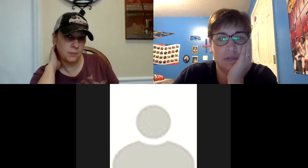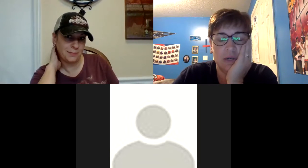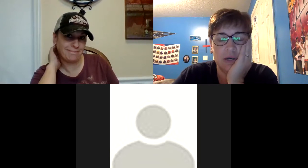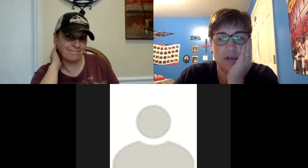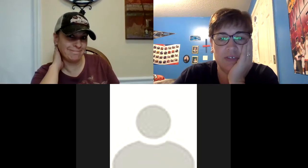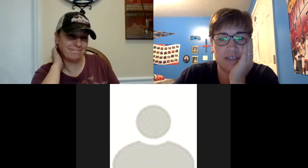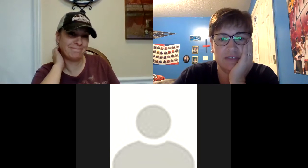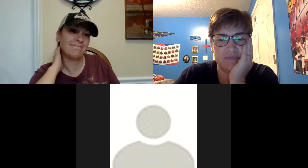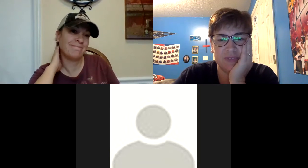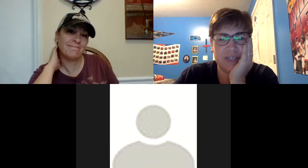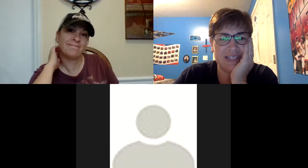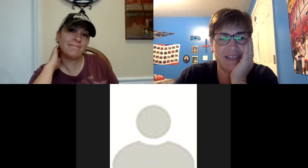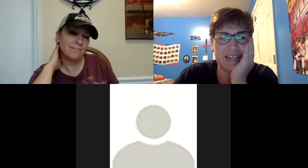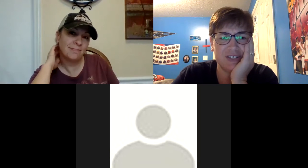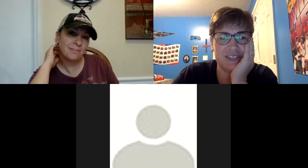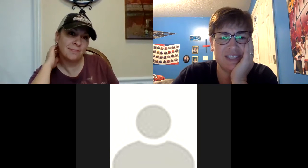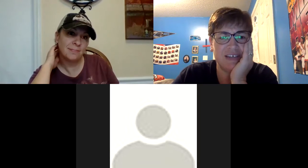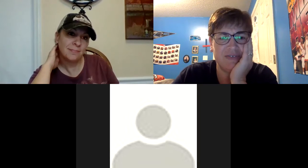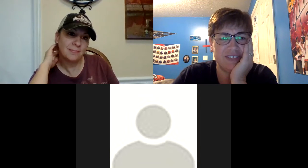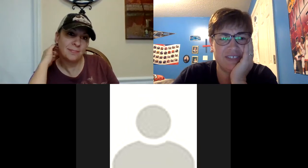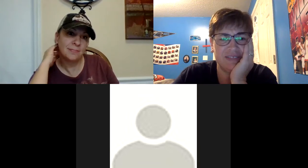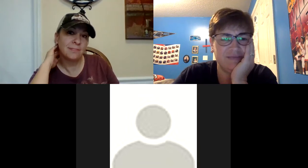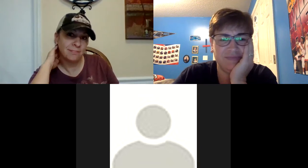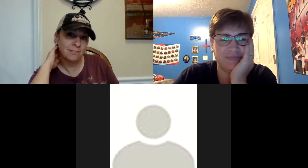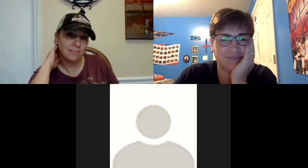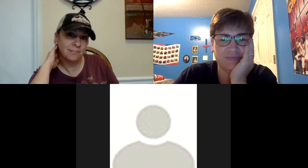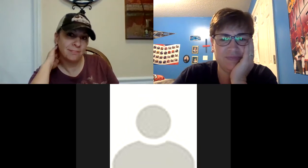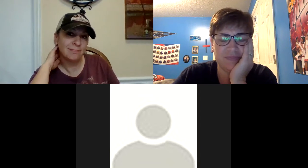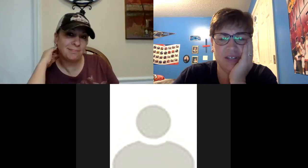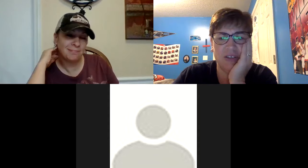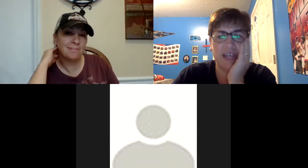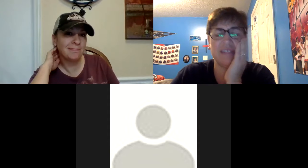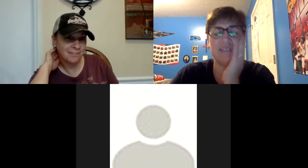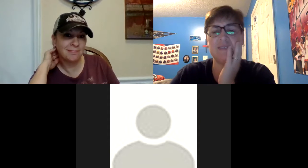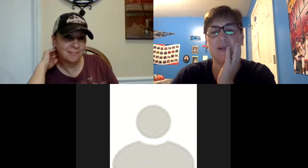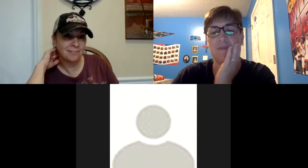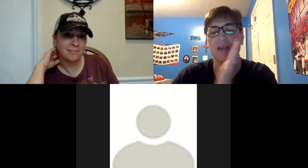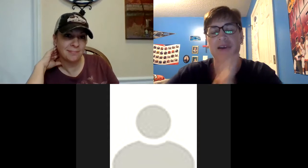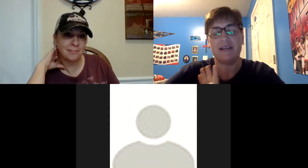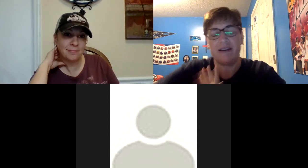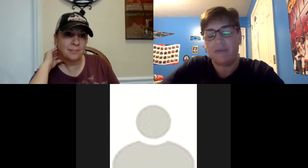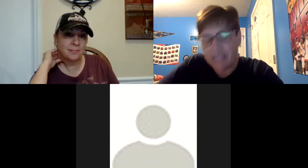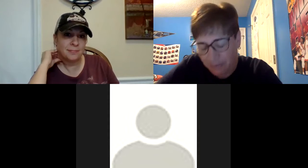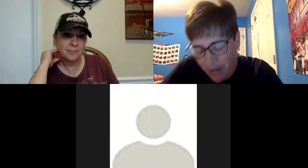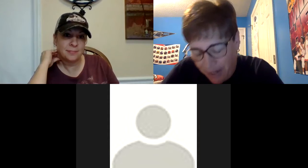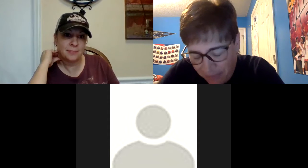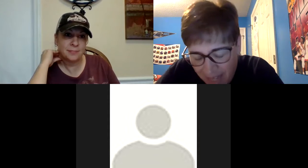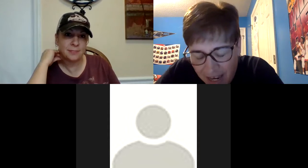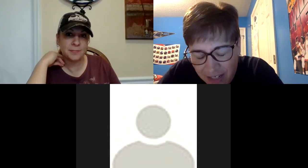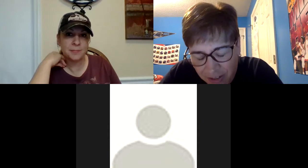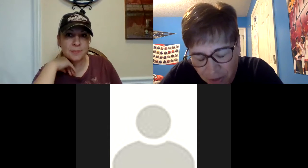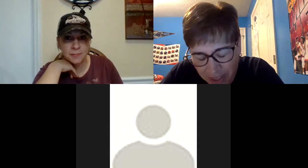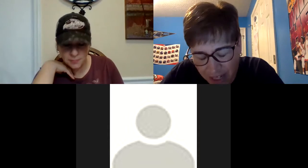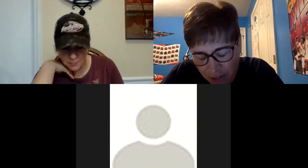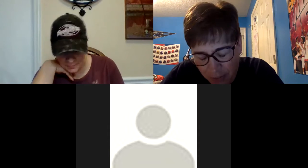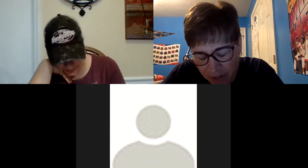the COVID and crazy election stuff and all that. So, all right. Well, let's pray.